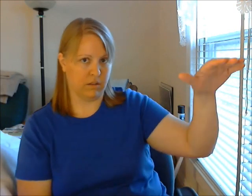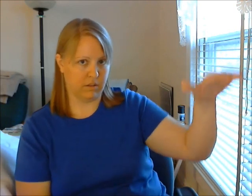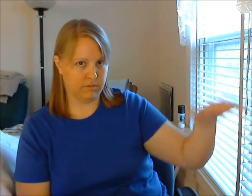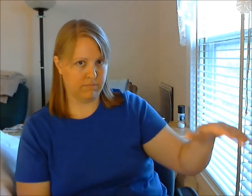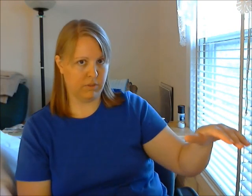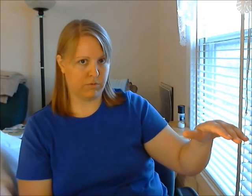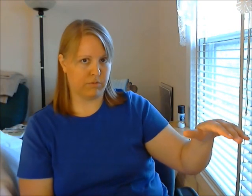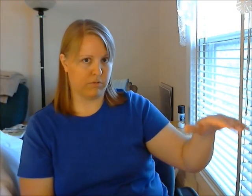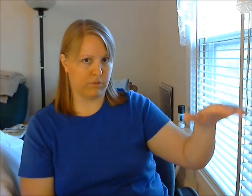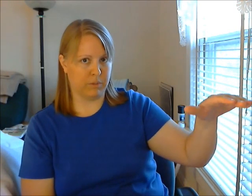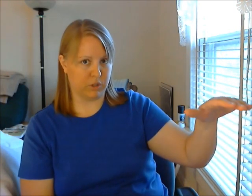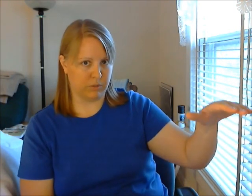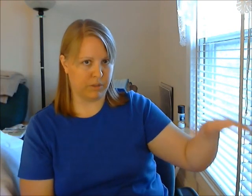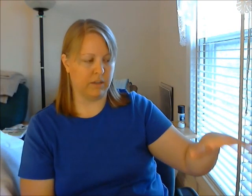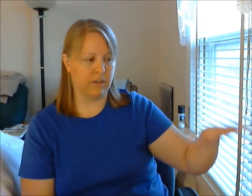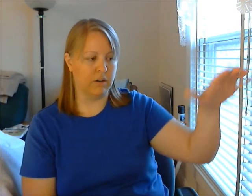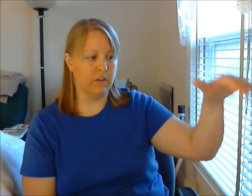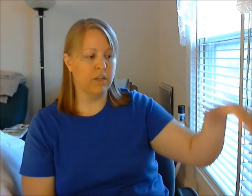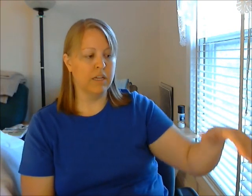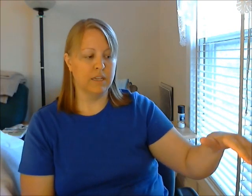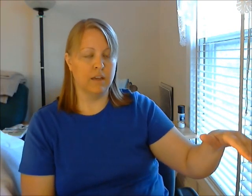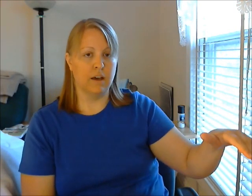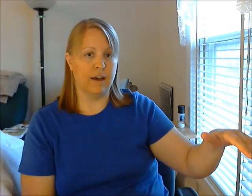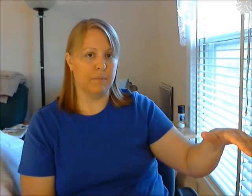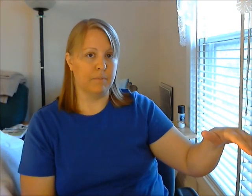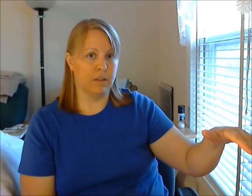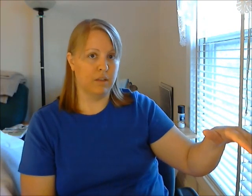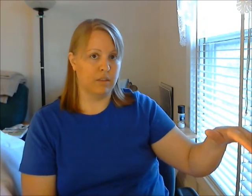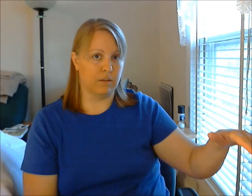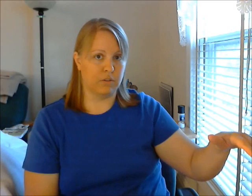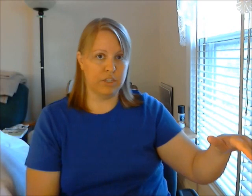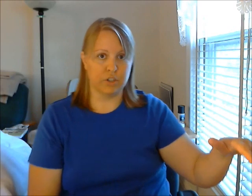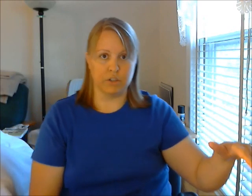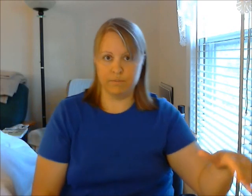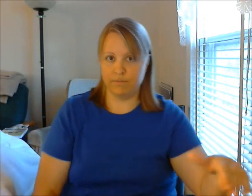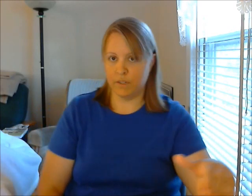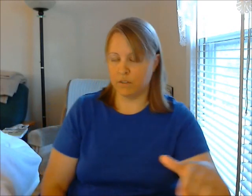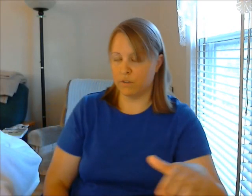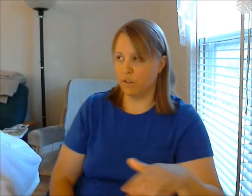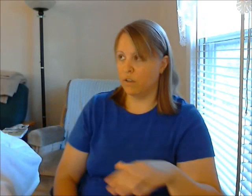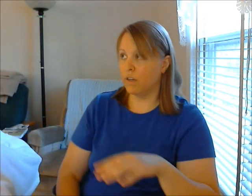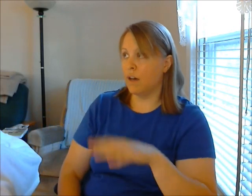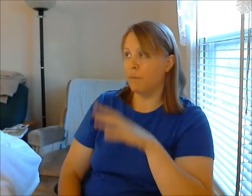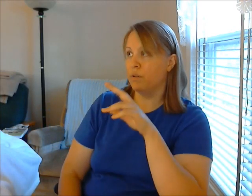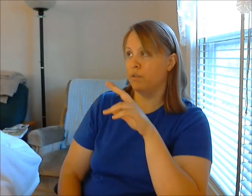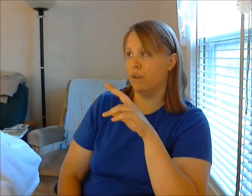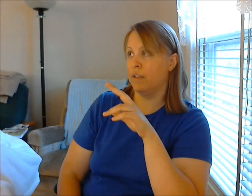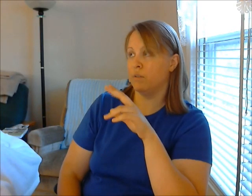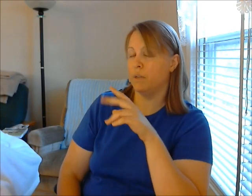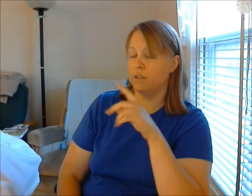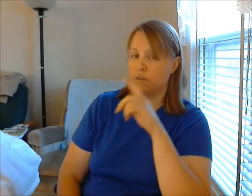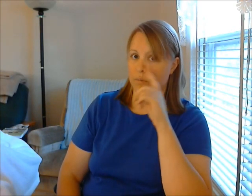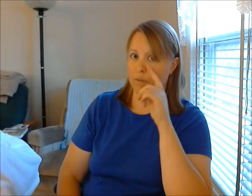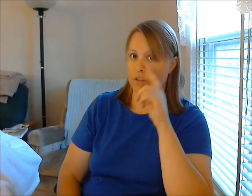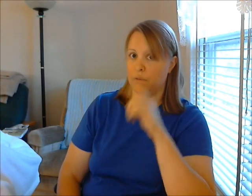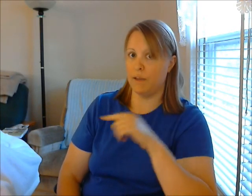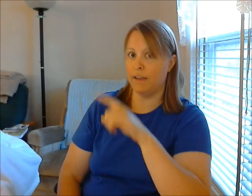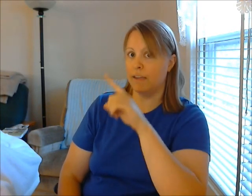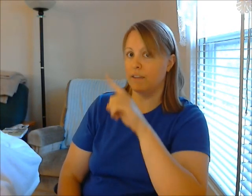the three-dimensional plane here. The creature is going to look up to answer me, so I'm going to make sure that my eye gaze